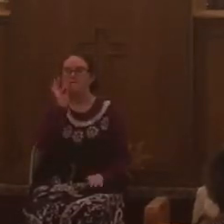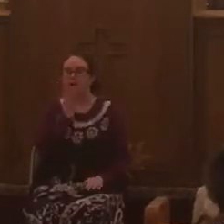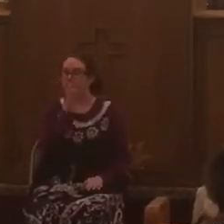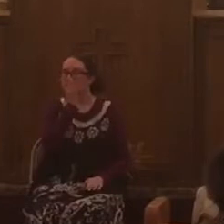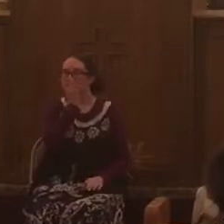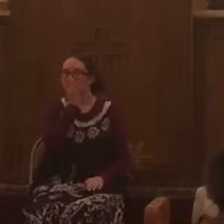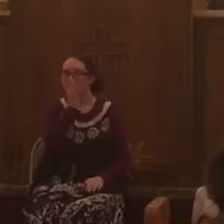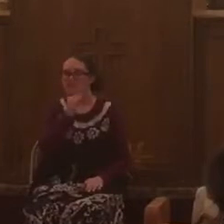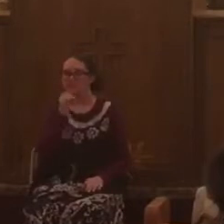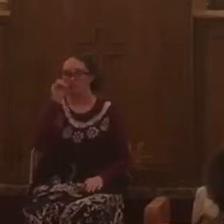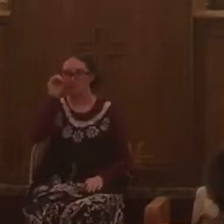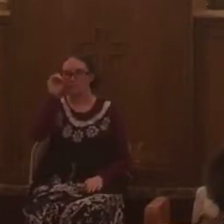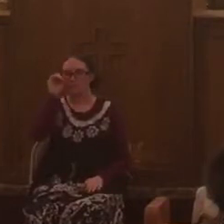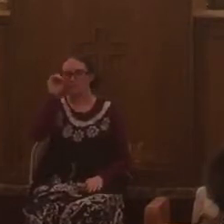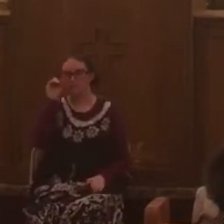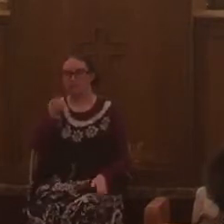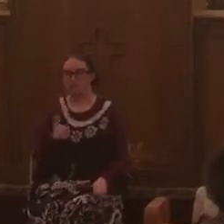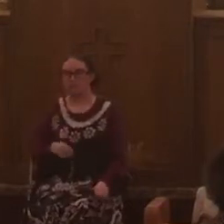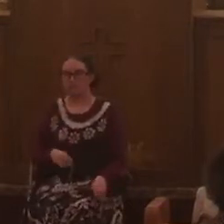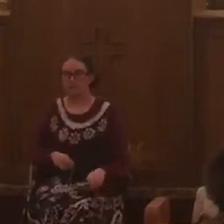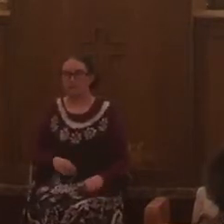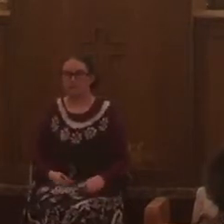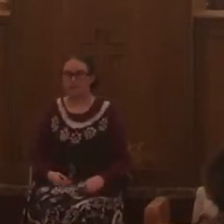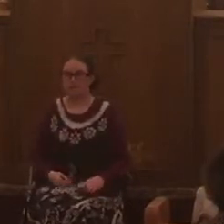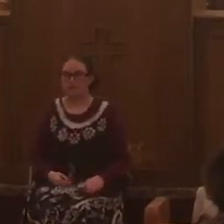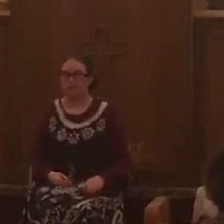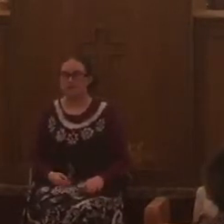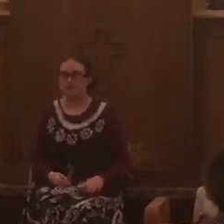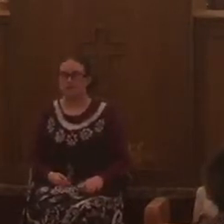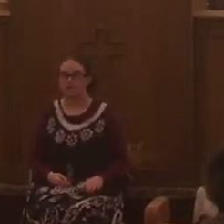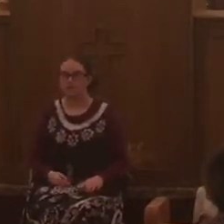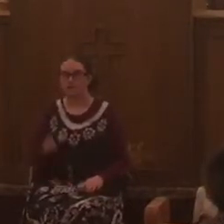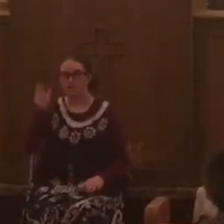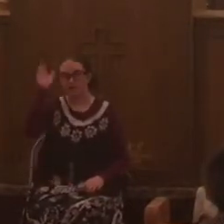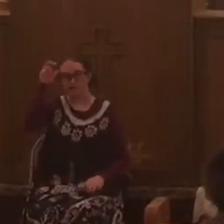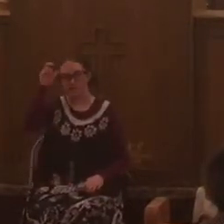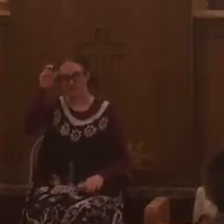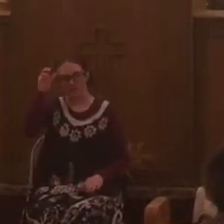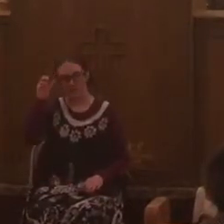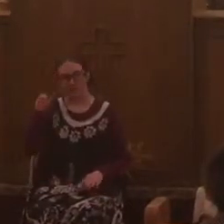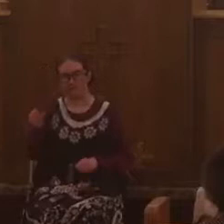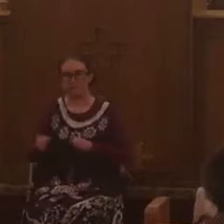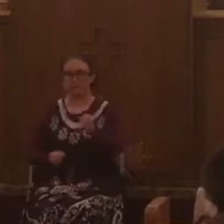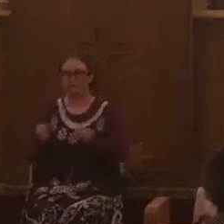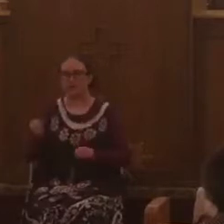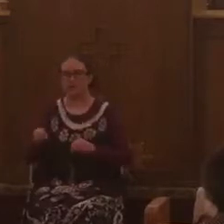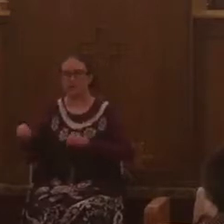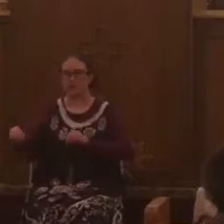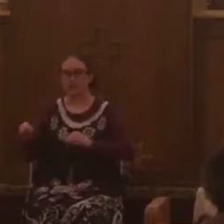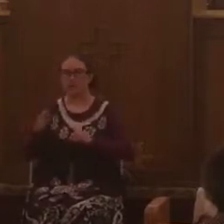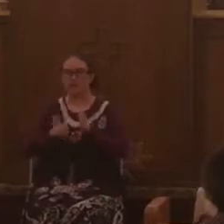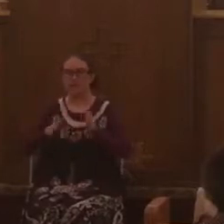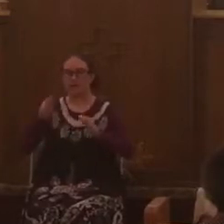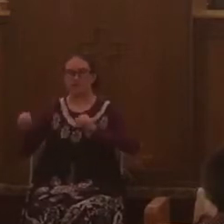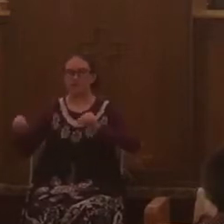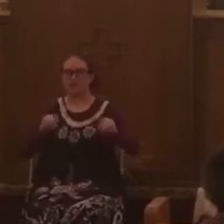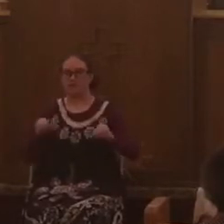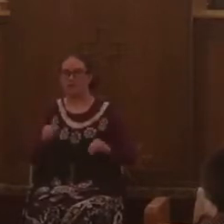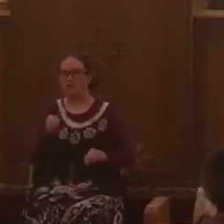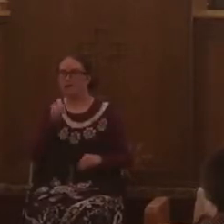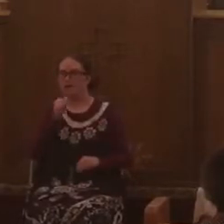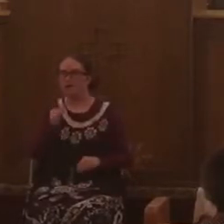that's not a contradiction. You know what that is? He is saying, if you're going to have that kind of faith, it's going to